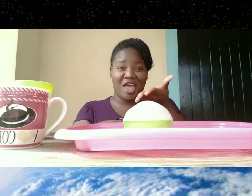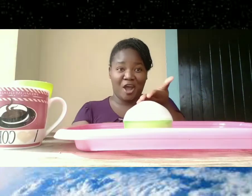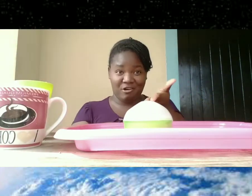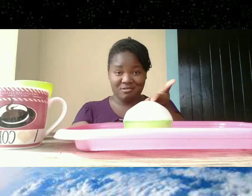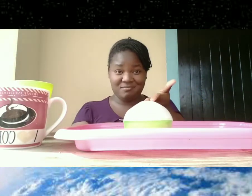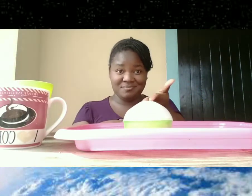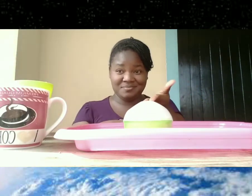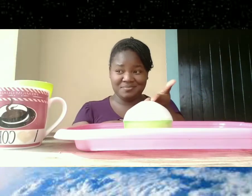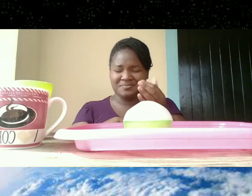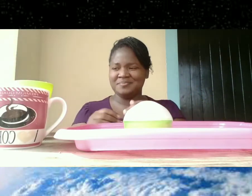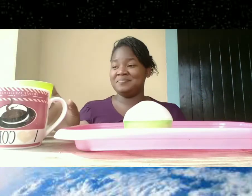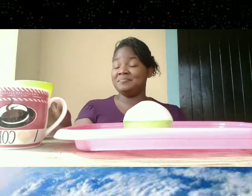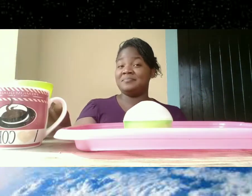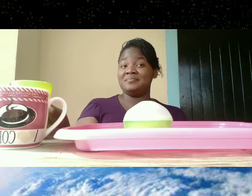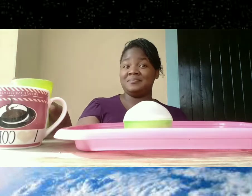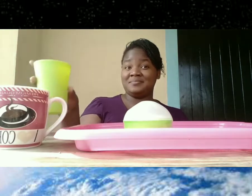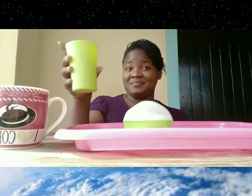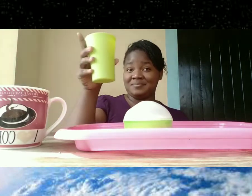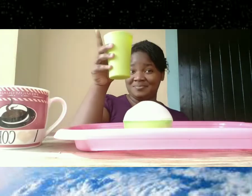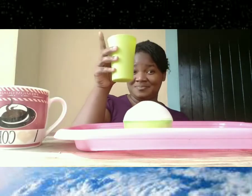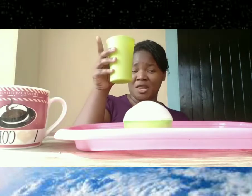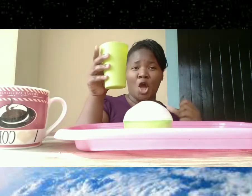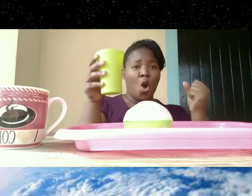by the atmosphere.